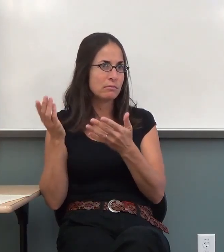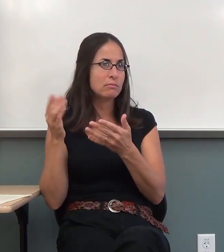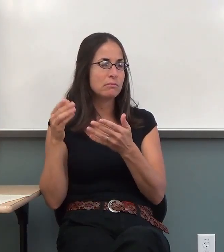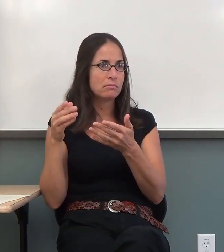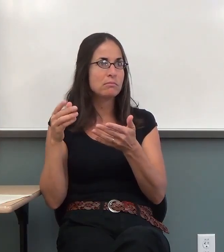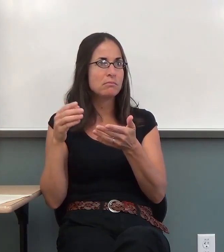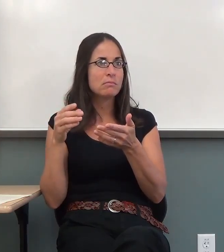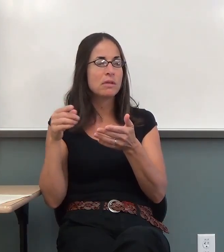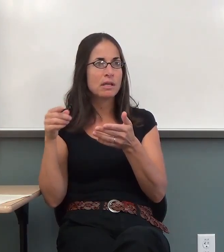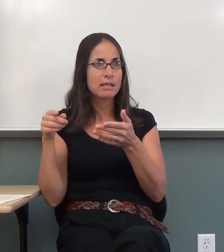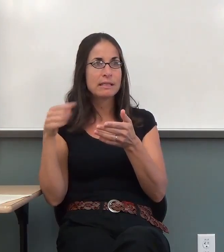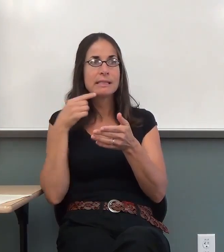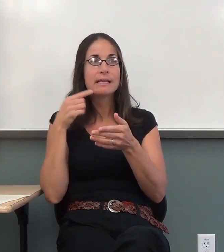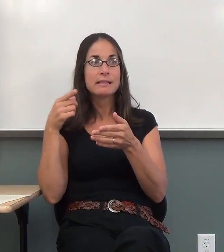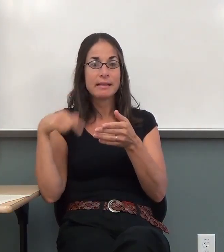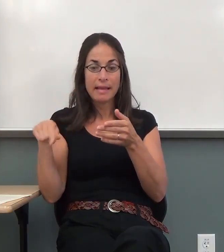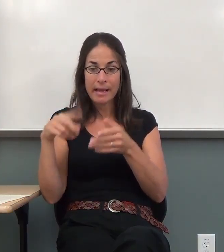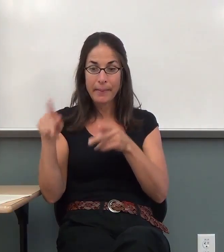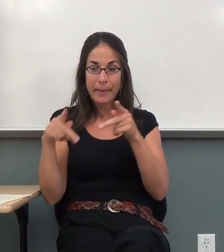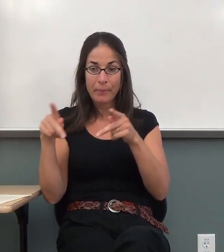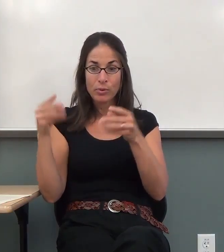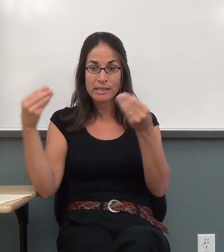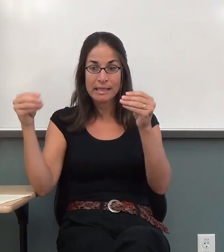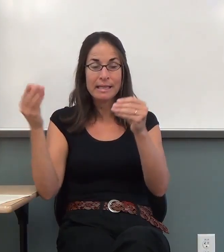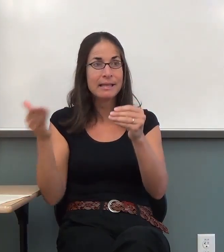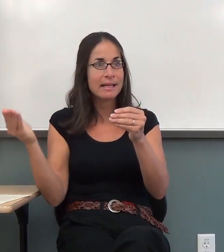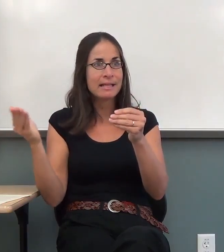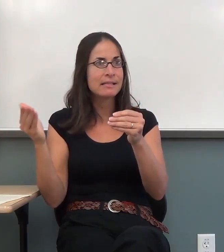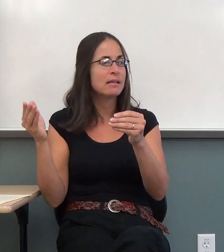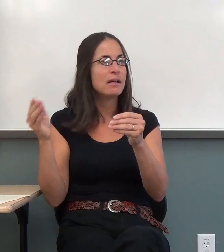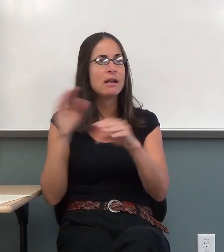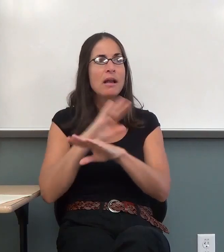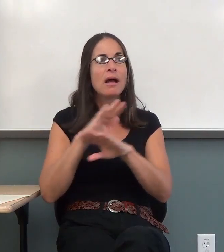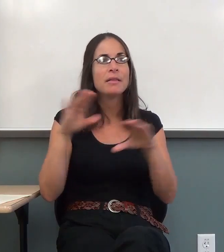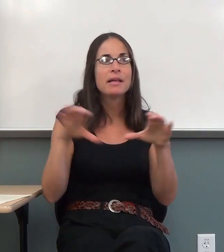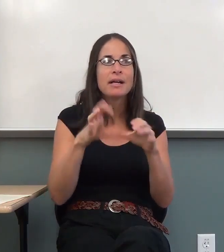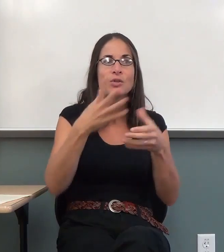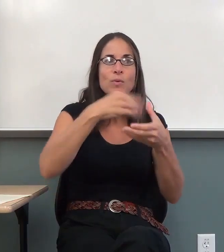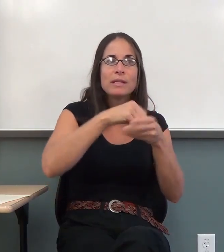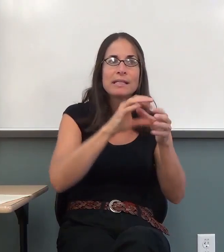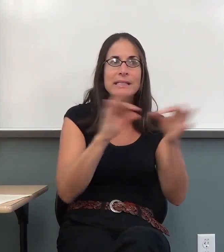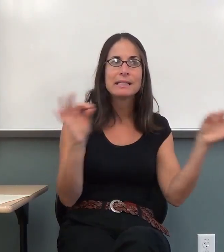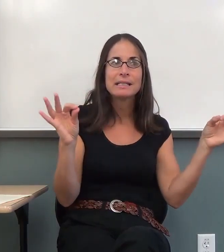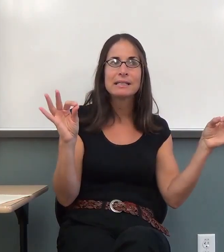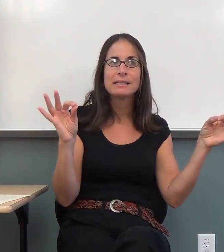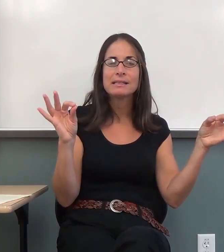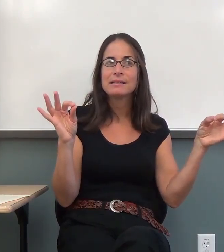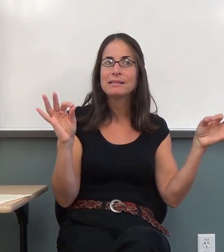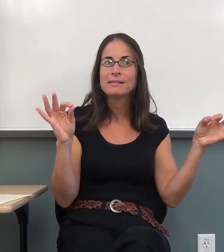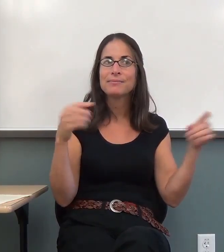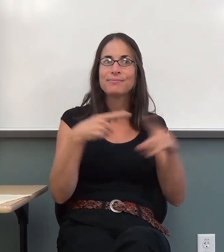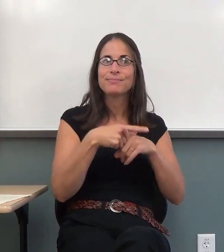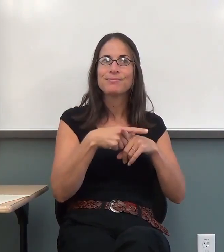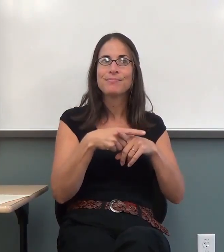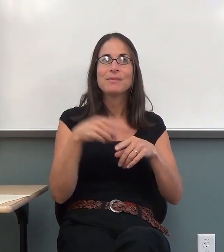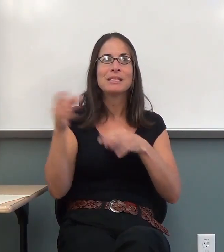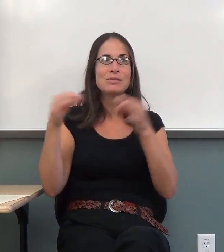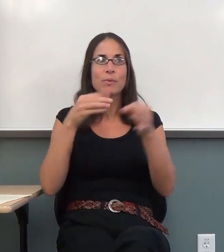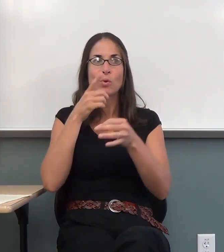people who are selling these things. But that's not the action they're doing in the sentence. That just describes who they are. You see